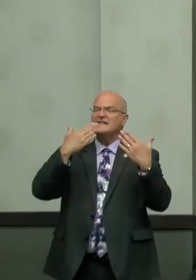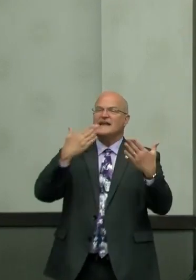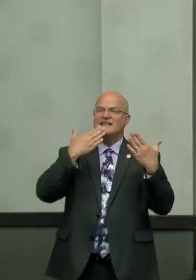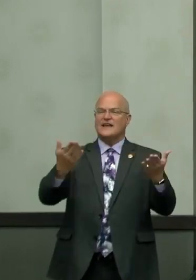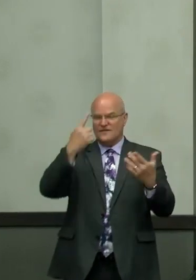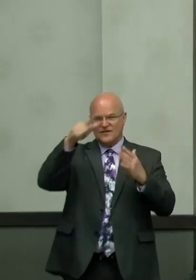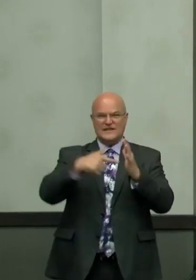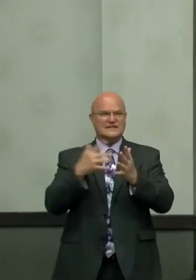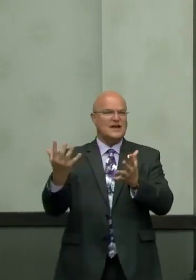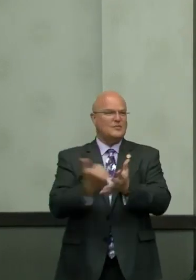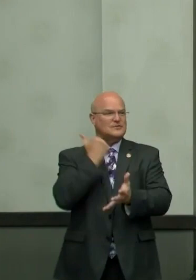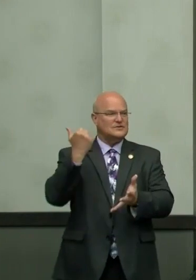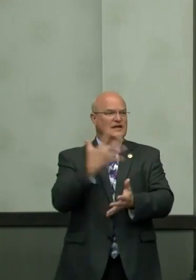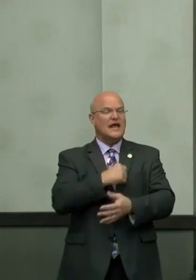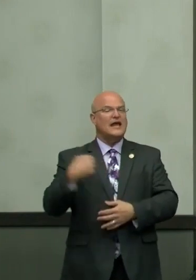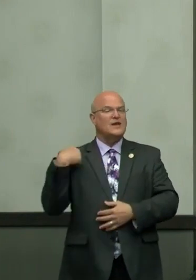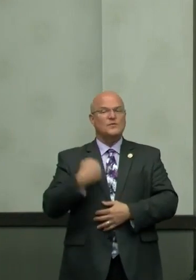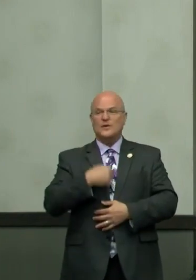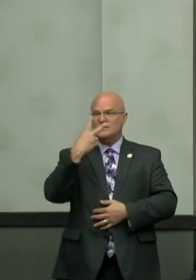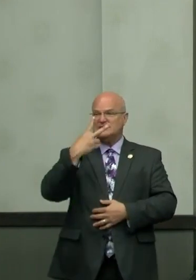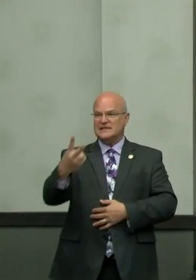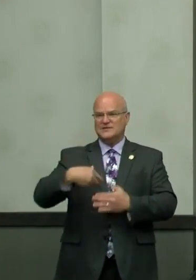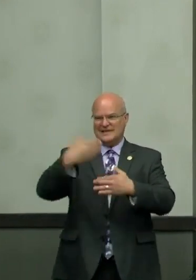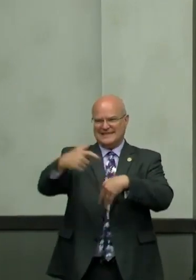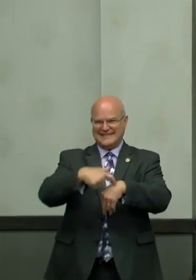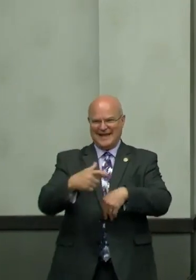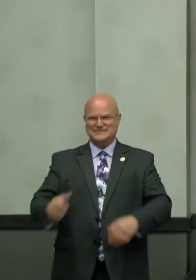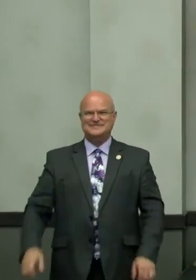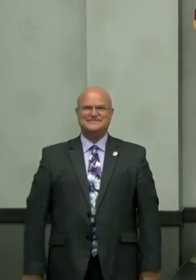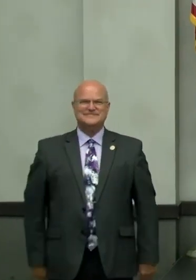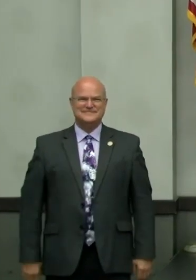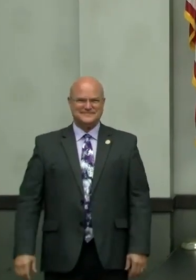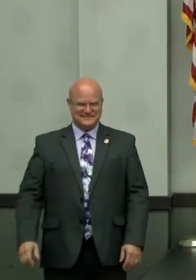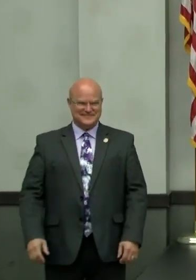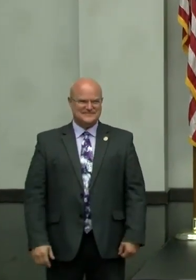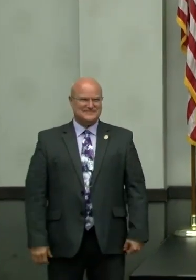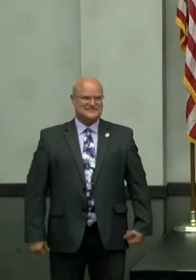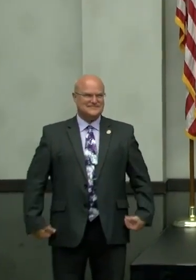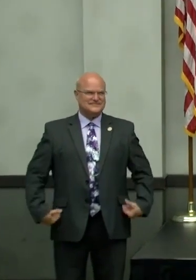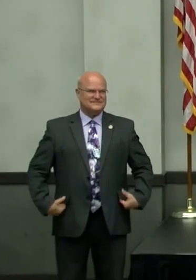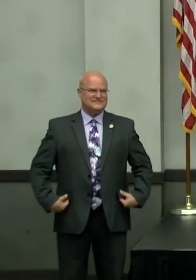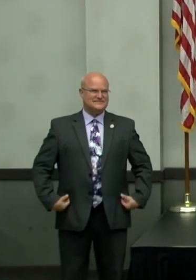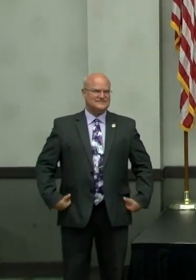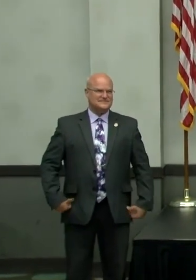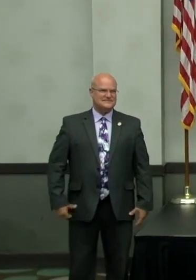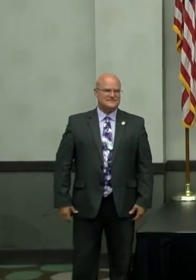you for this opportunity, and we will see you next time. Thank you, Mayor.